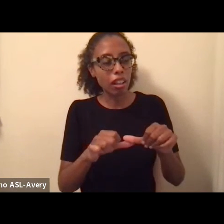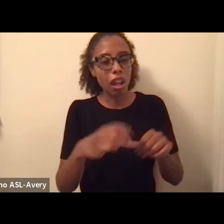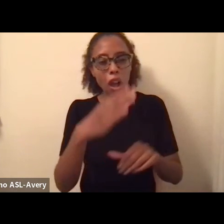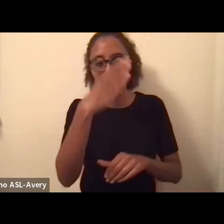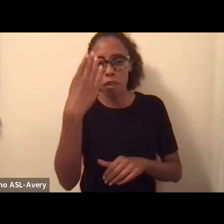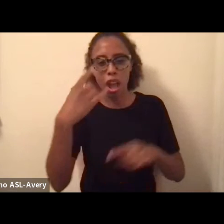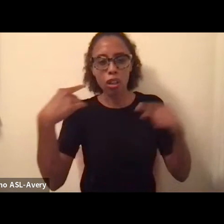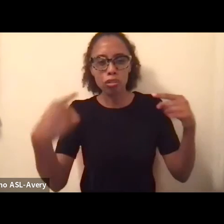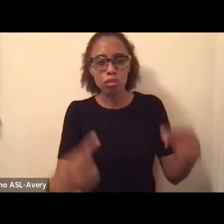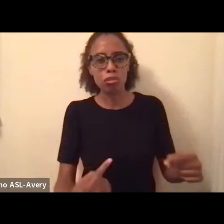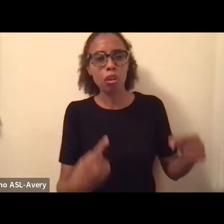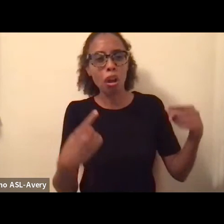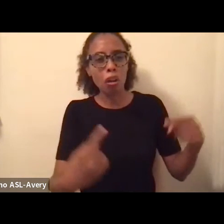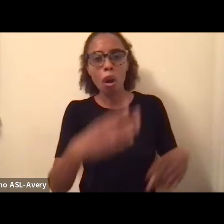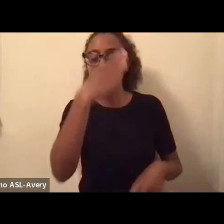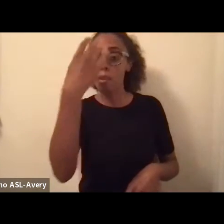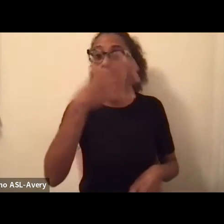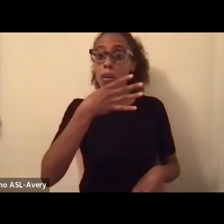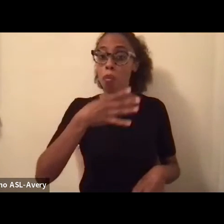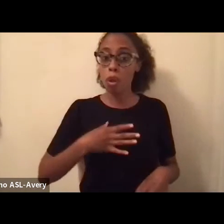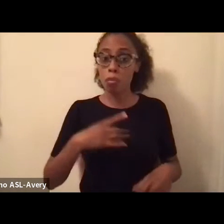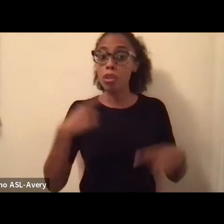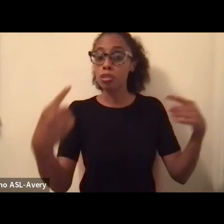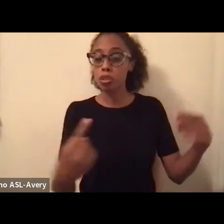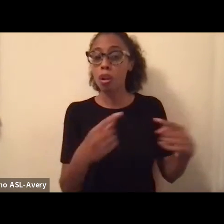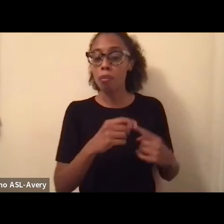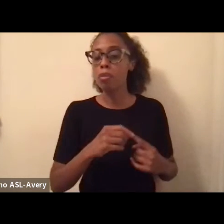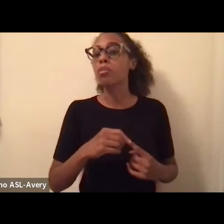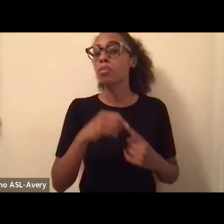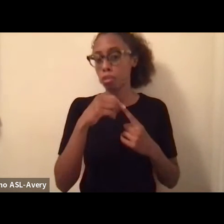and Black women's struggle in particular.